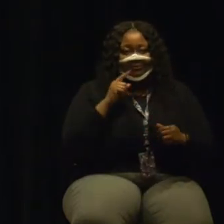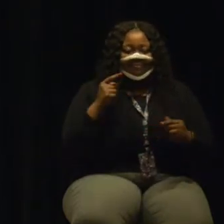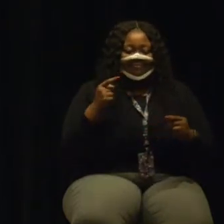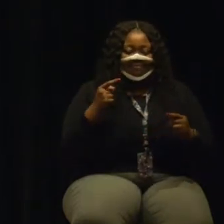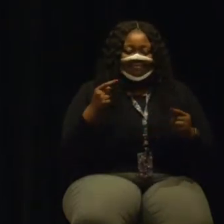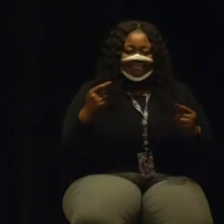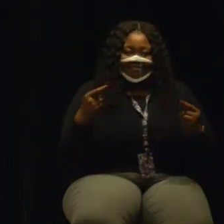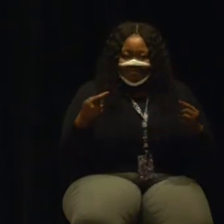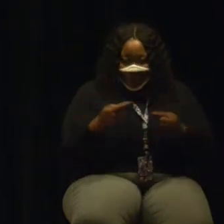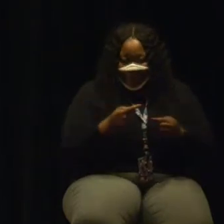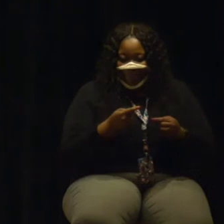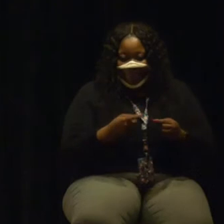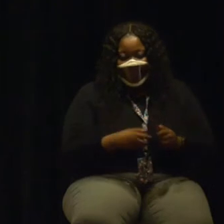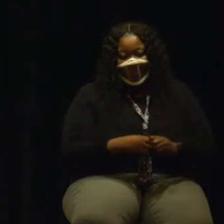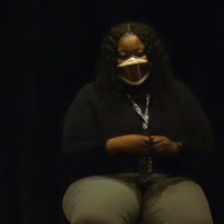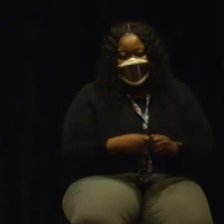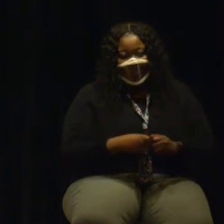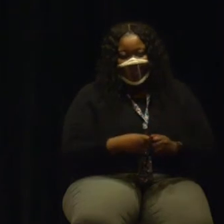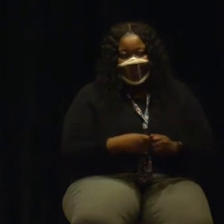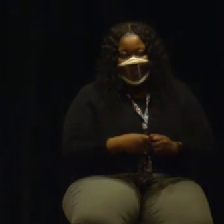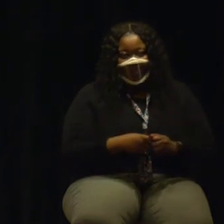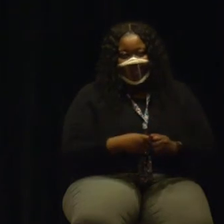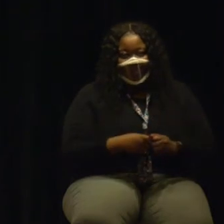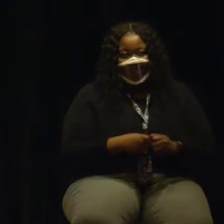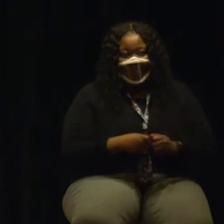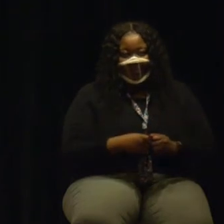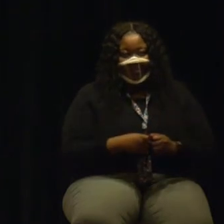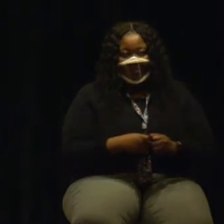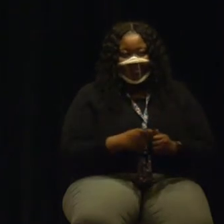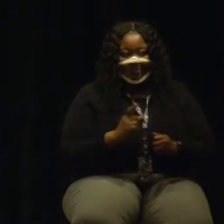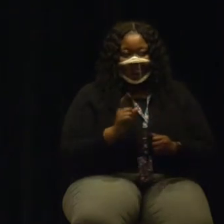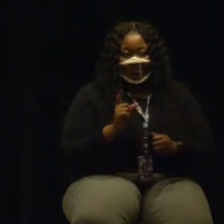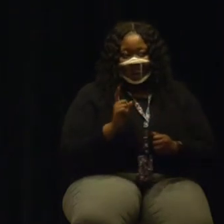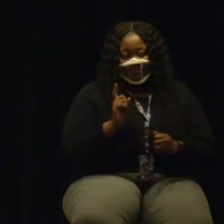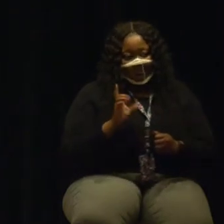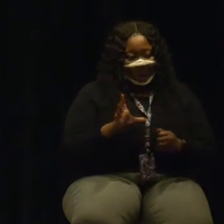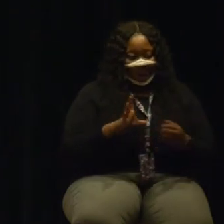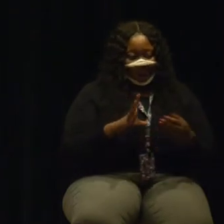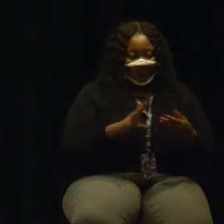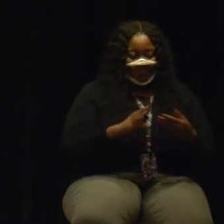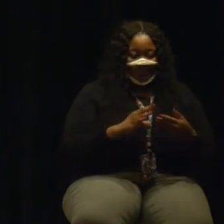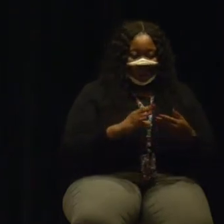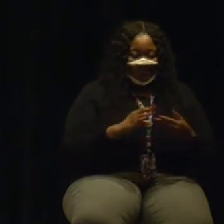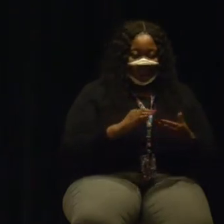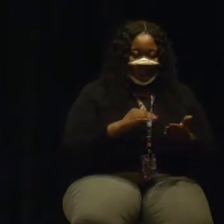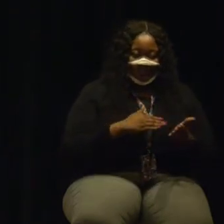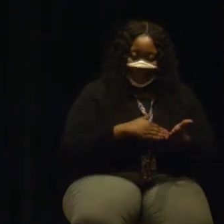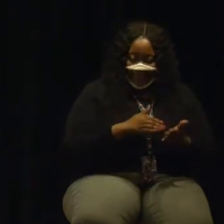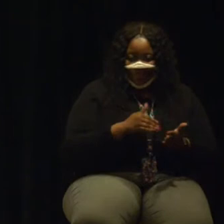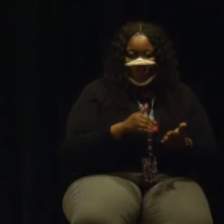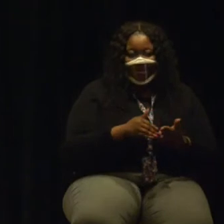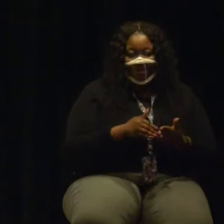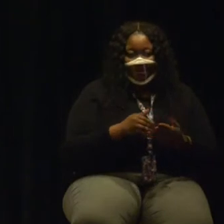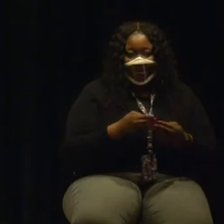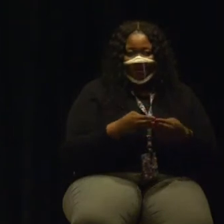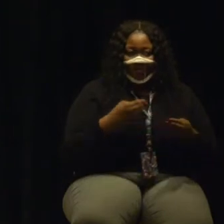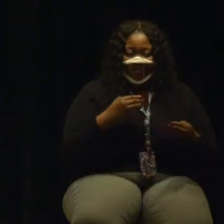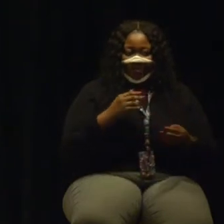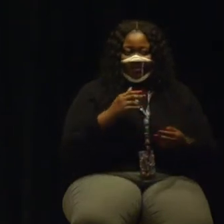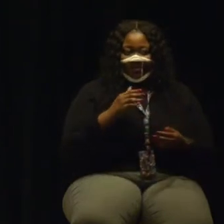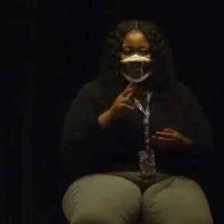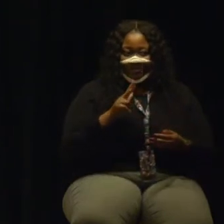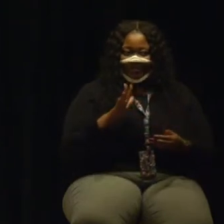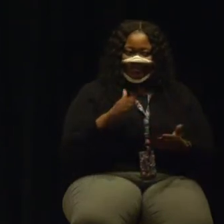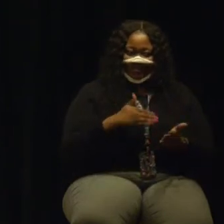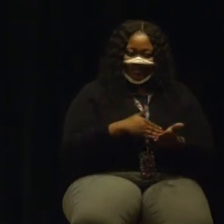know, before that I think the most had been $35,000. So it was just an extraordinary event that the entire world tuned